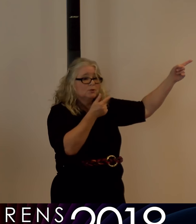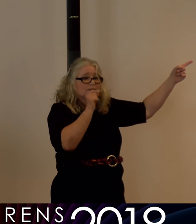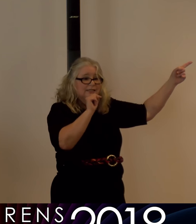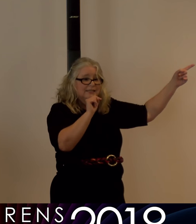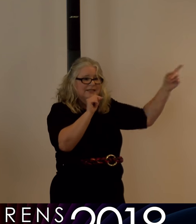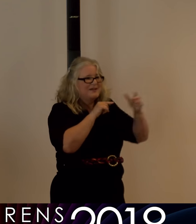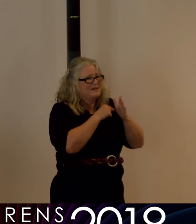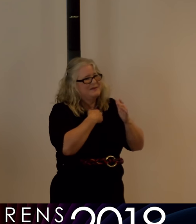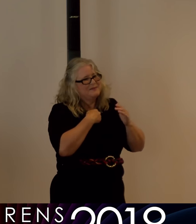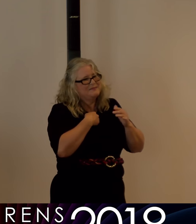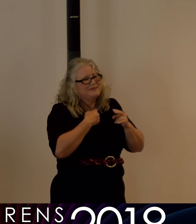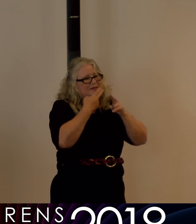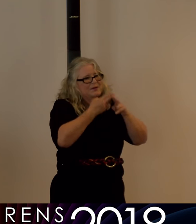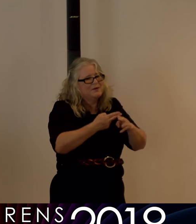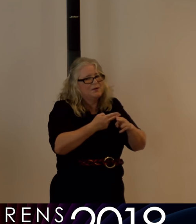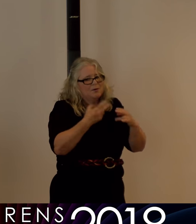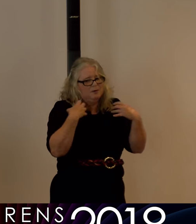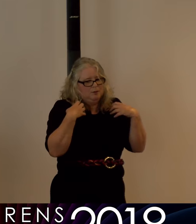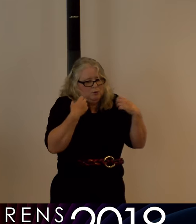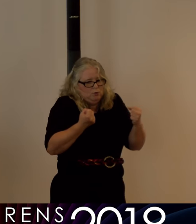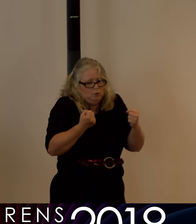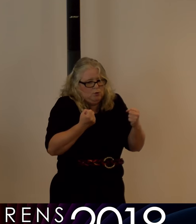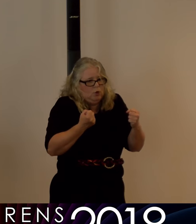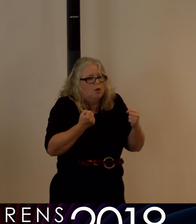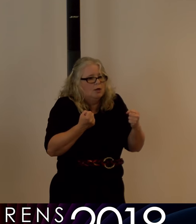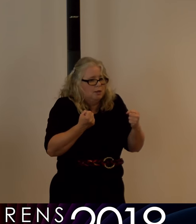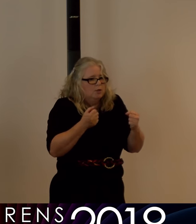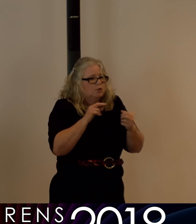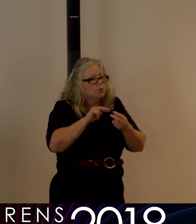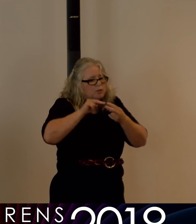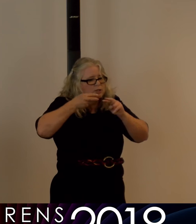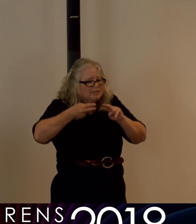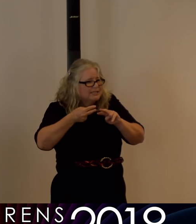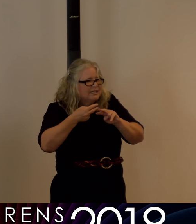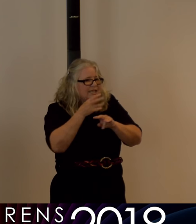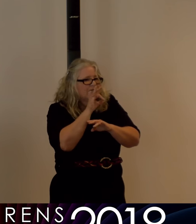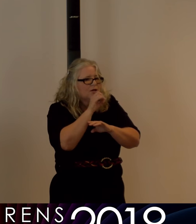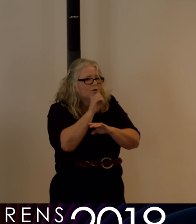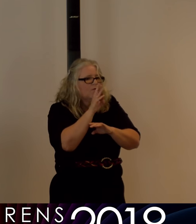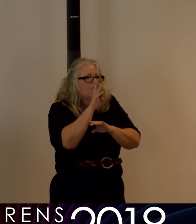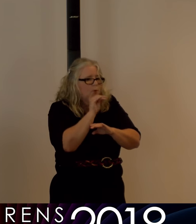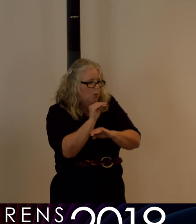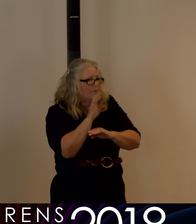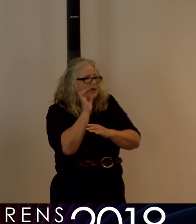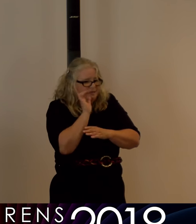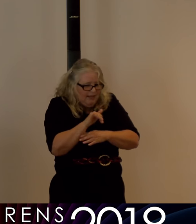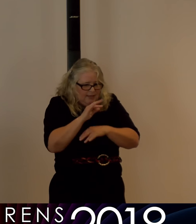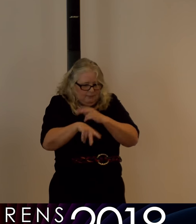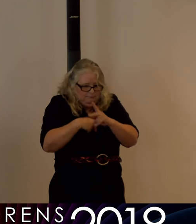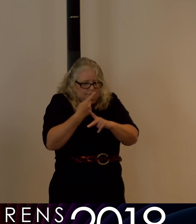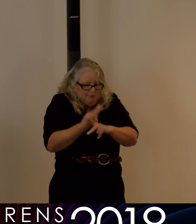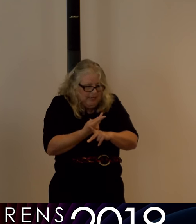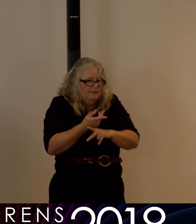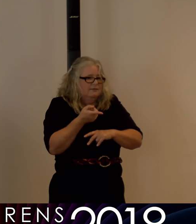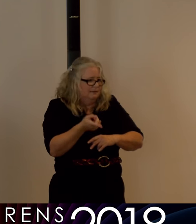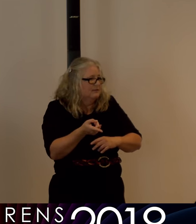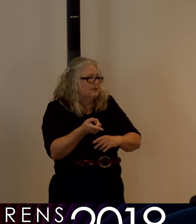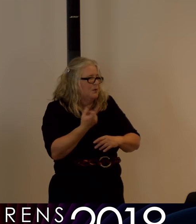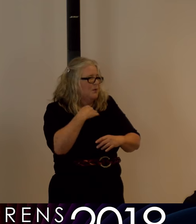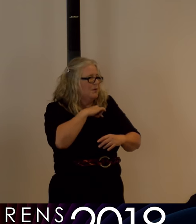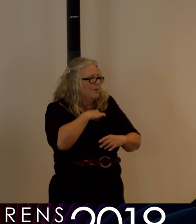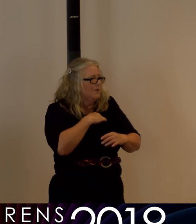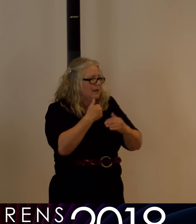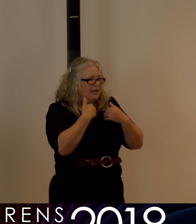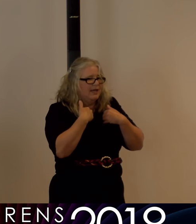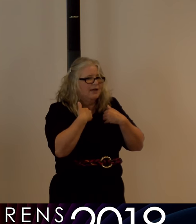charge allele or gene form. When I say allele, I just mean that form of the gene. We took the wild